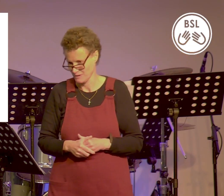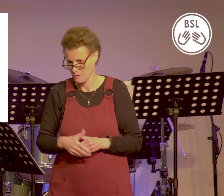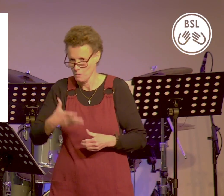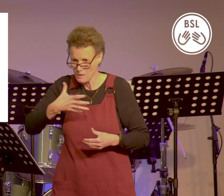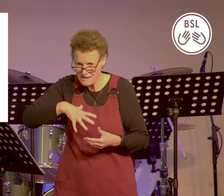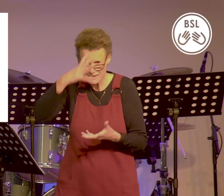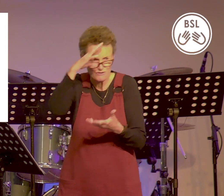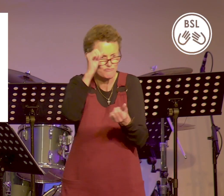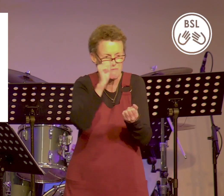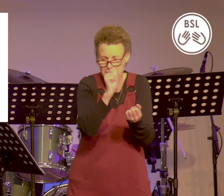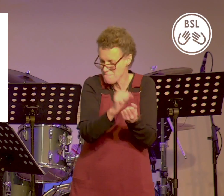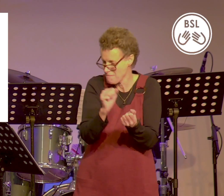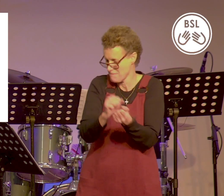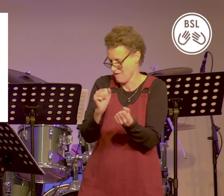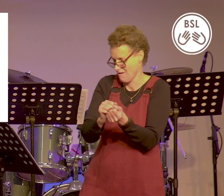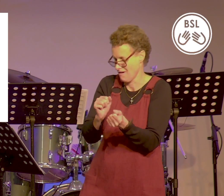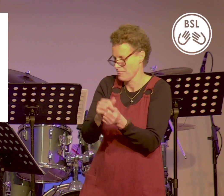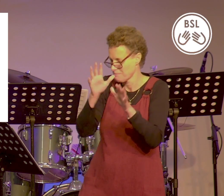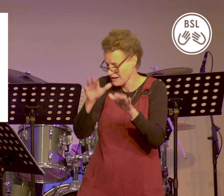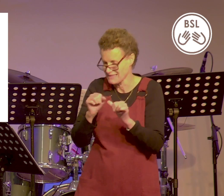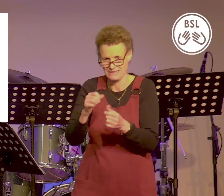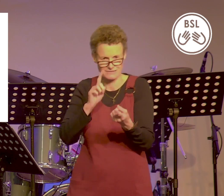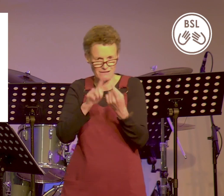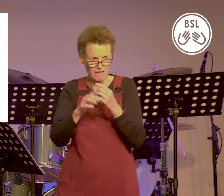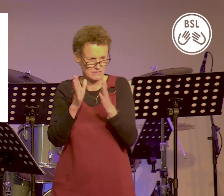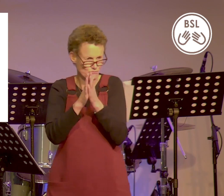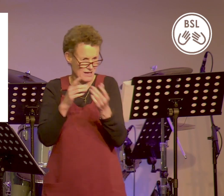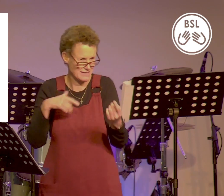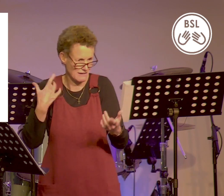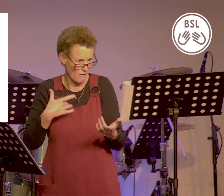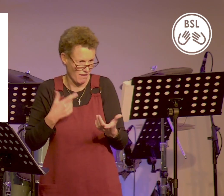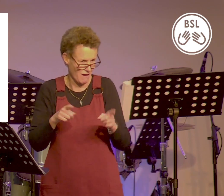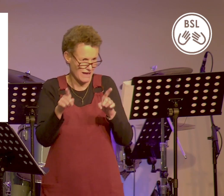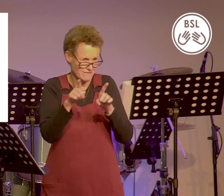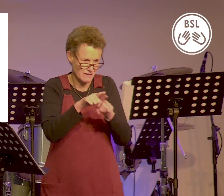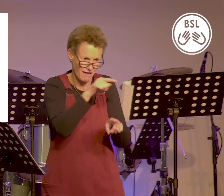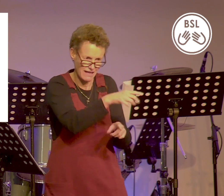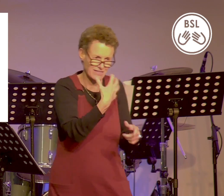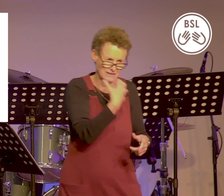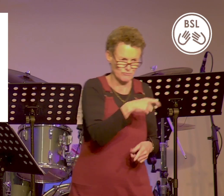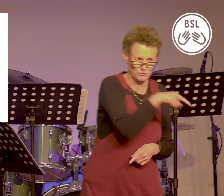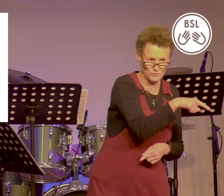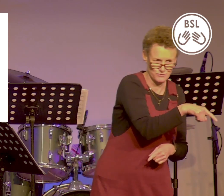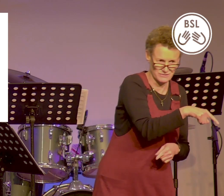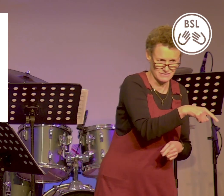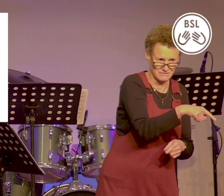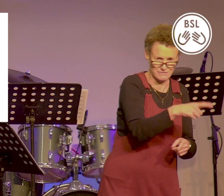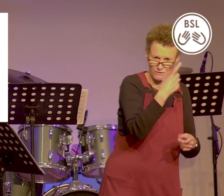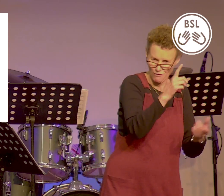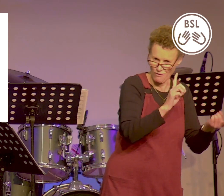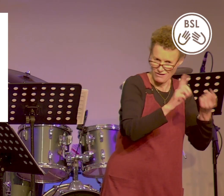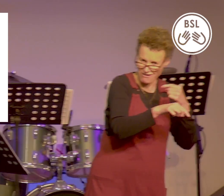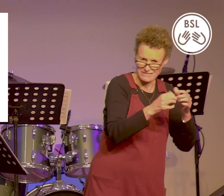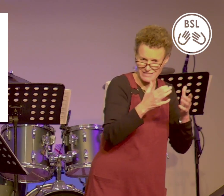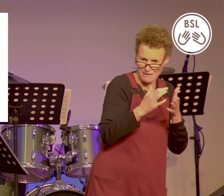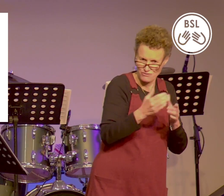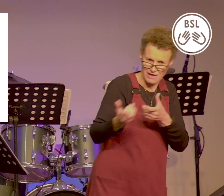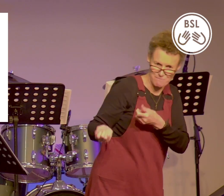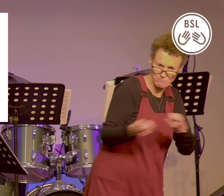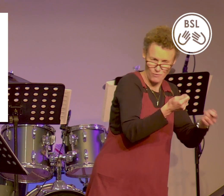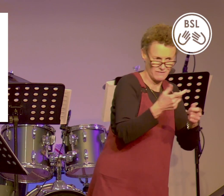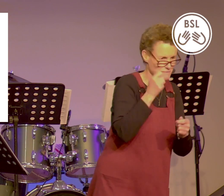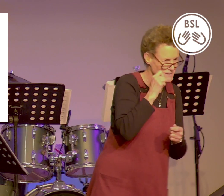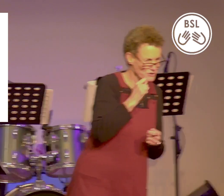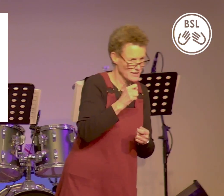is lovely, whatever is admirable, if anything is excellent or praiseworthy, think